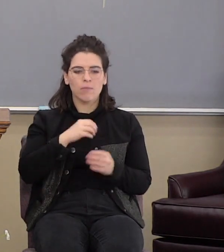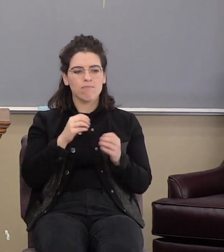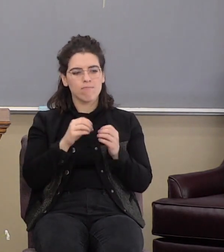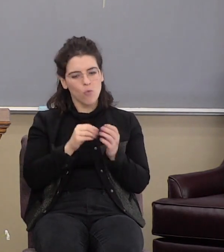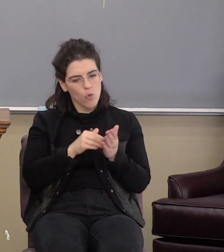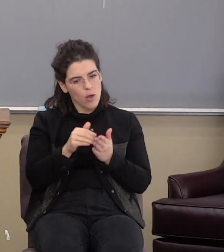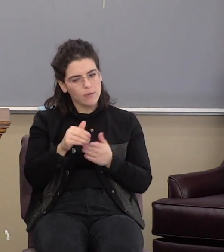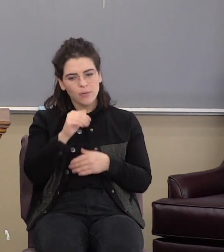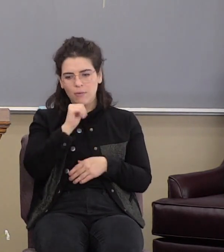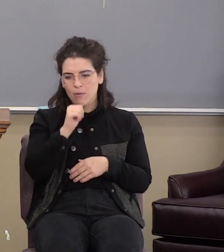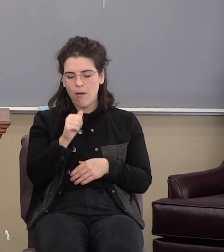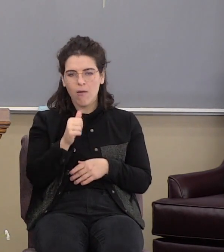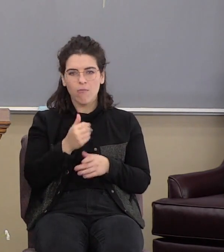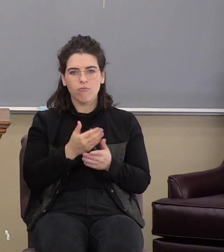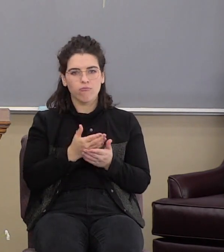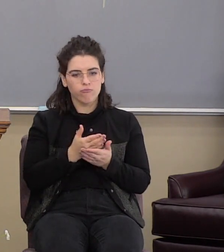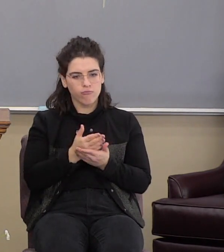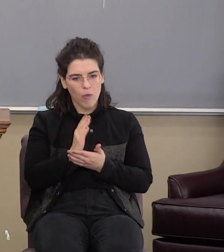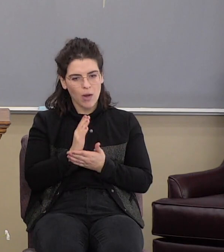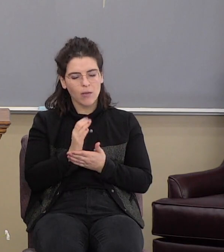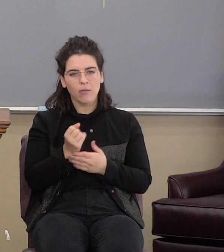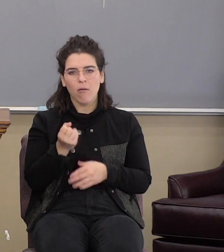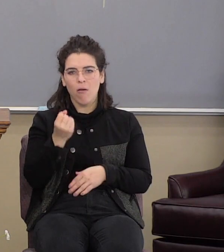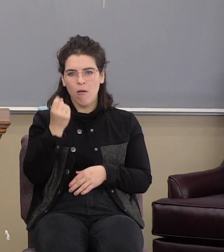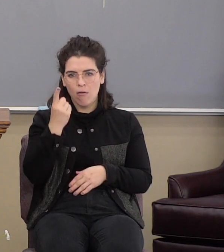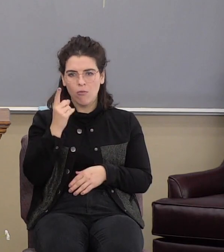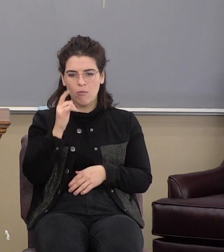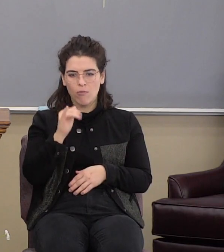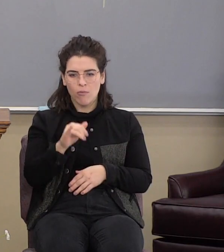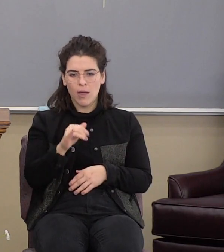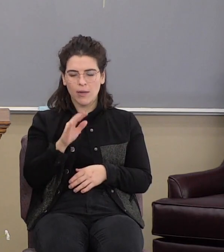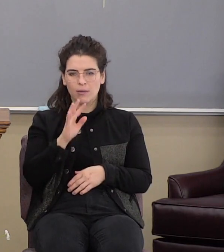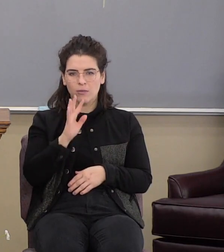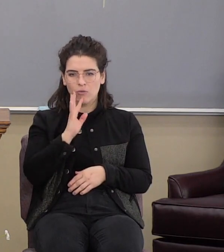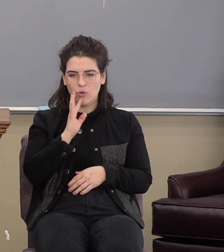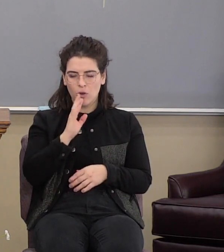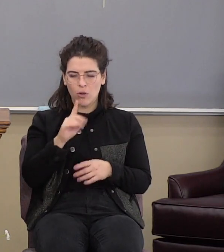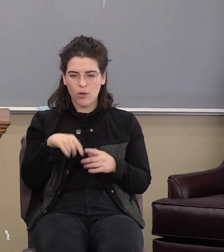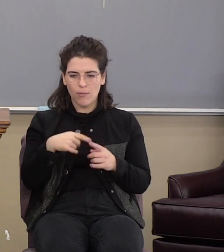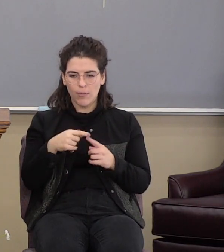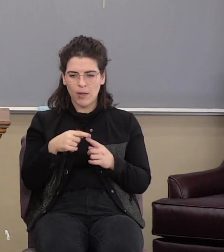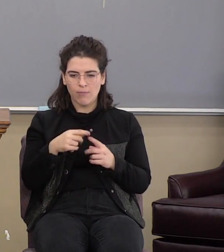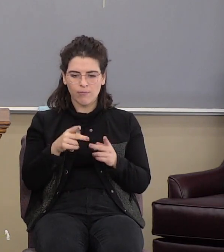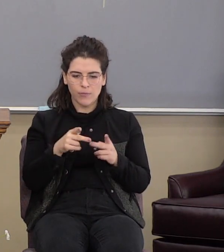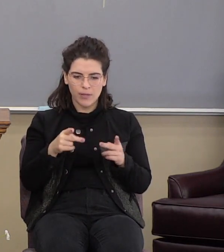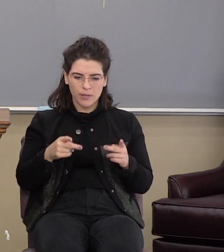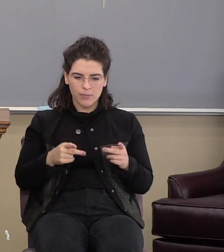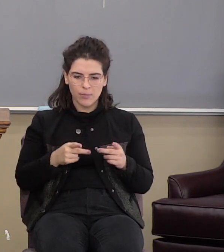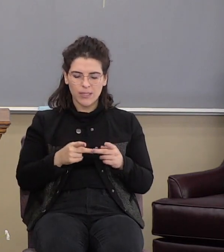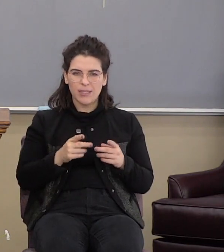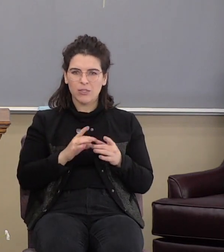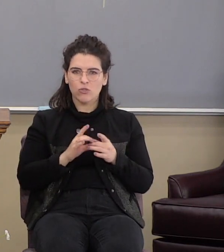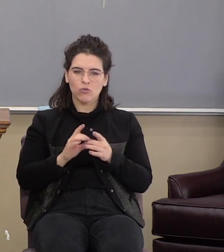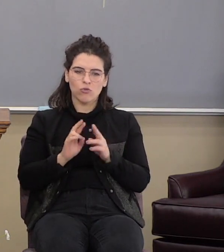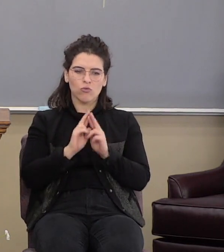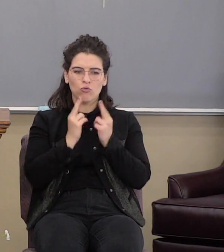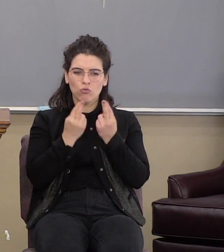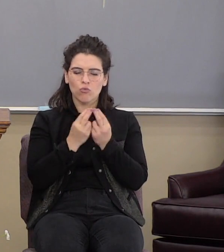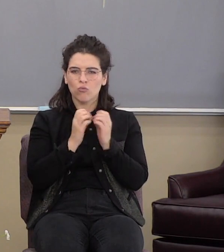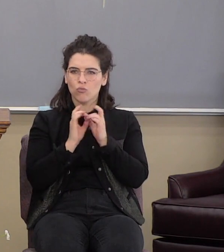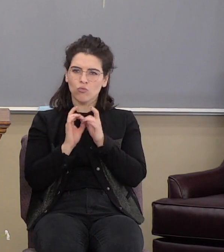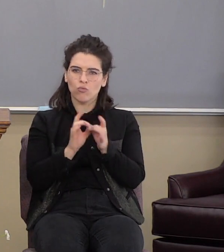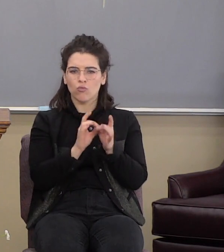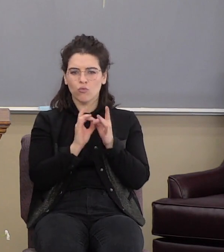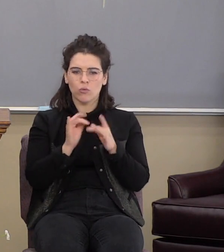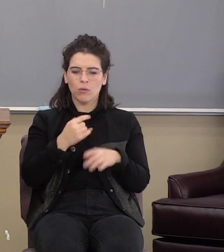often than not, rightly understand that to refer to this positional union that